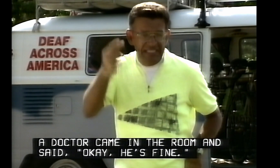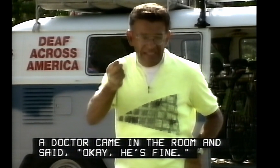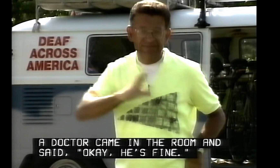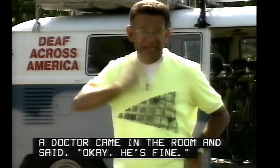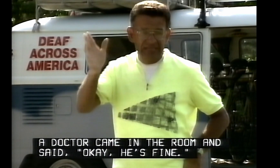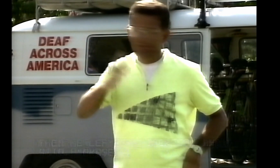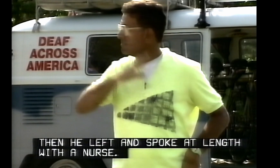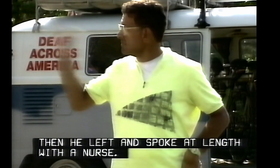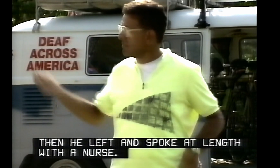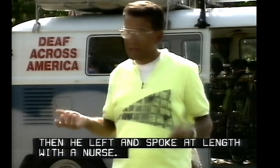language interpreters.